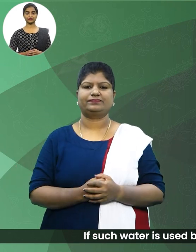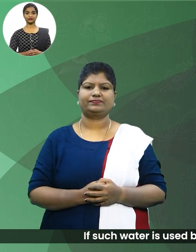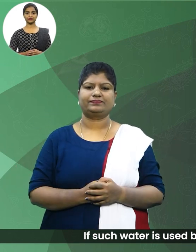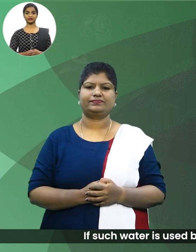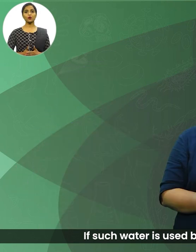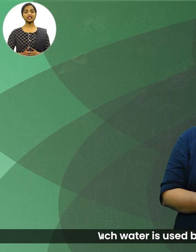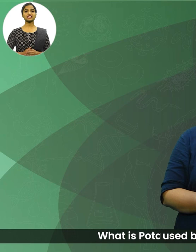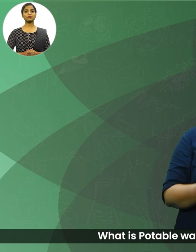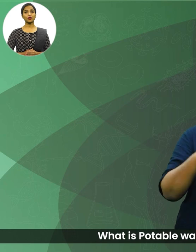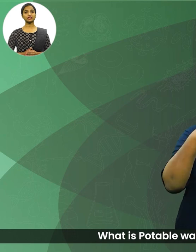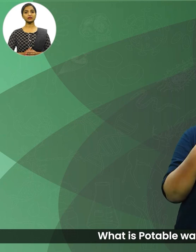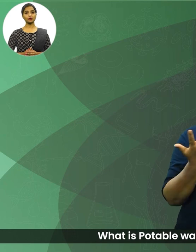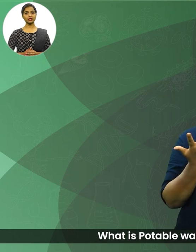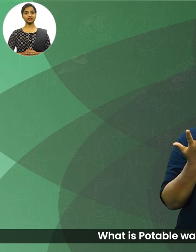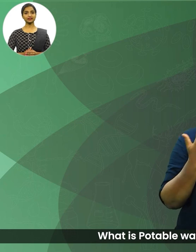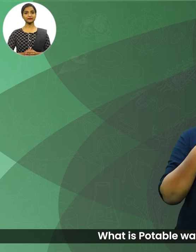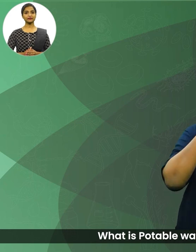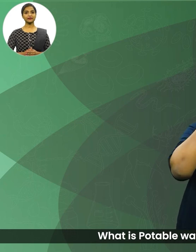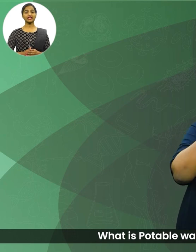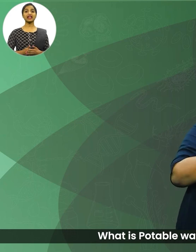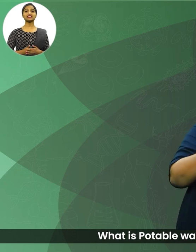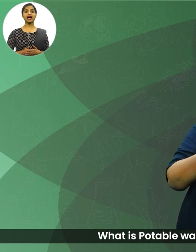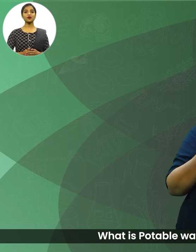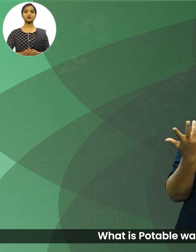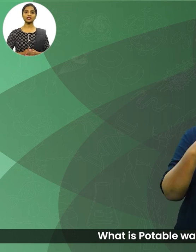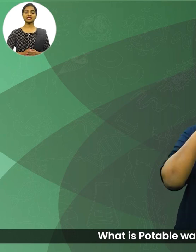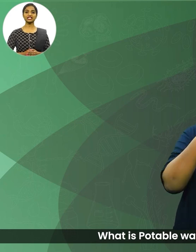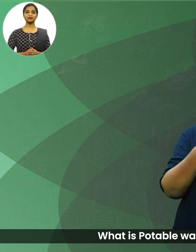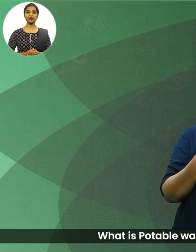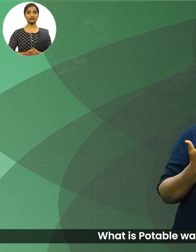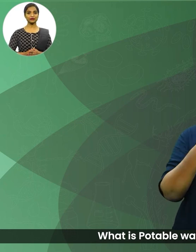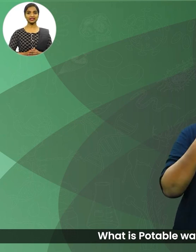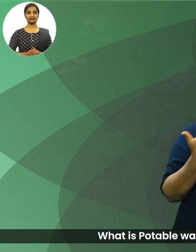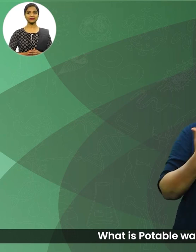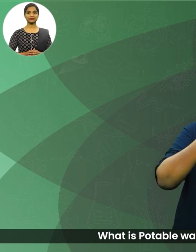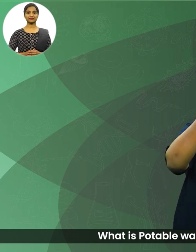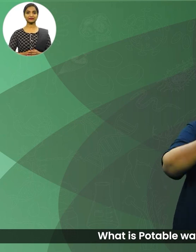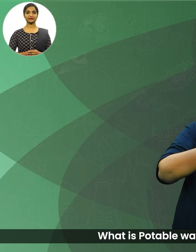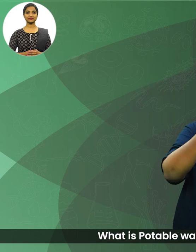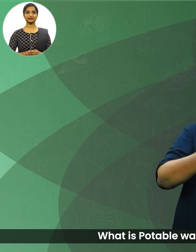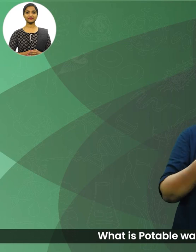What is potable water and how water is purified?